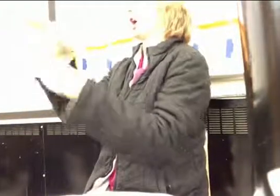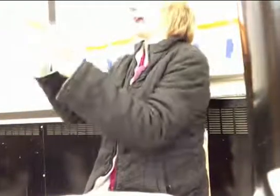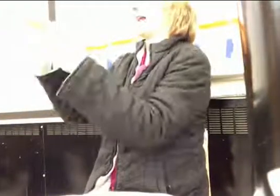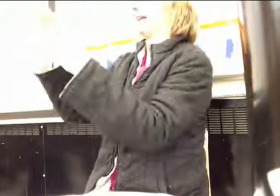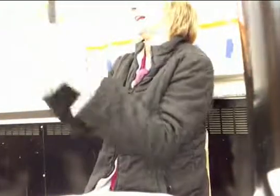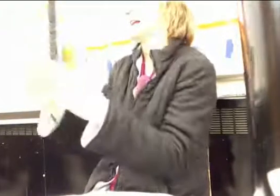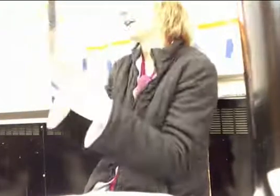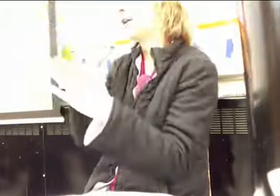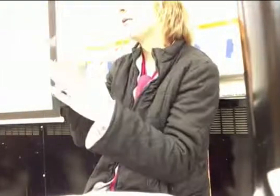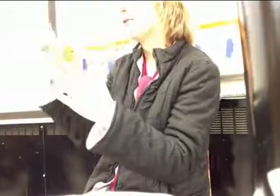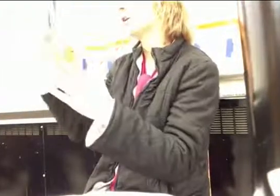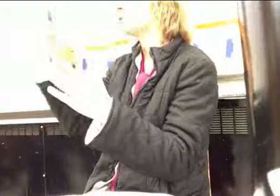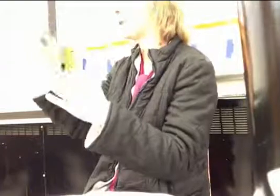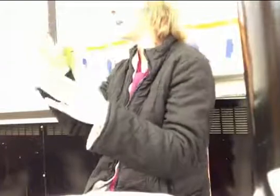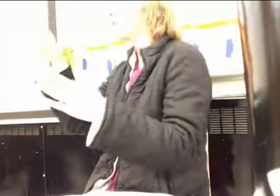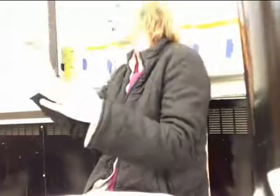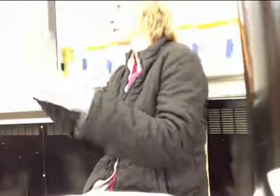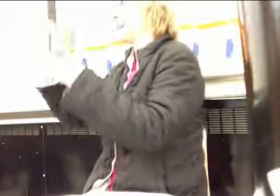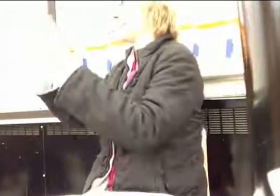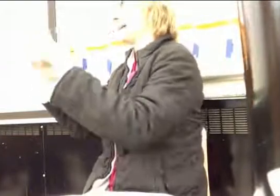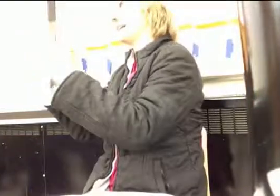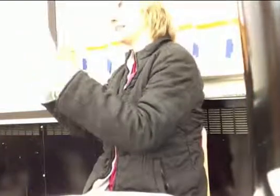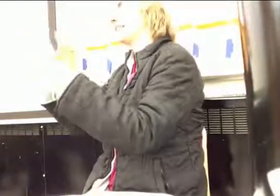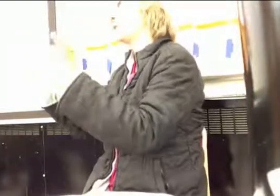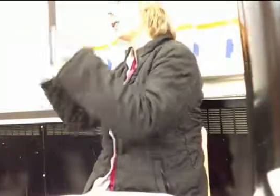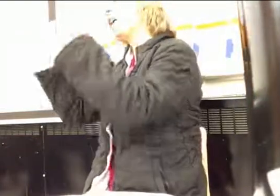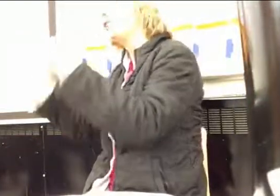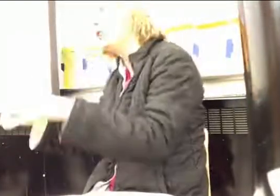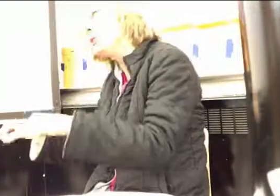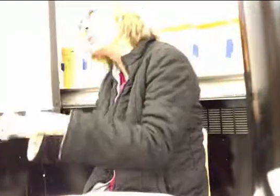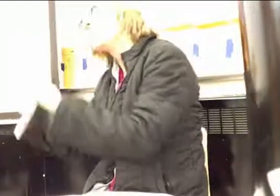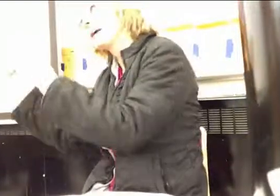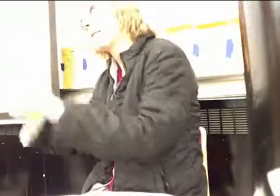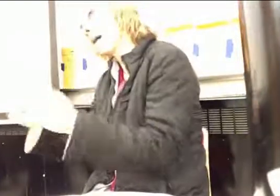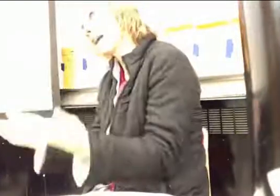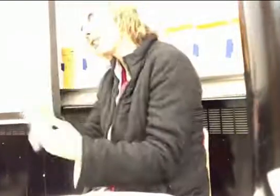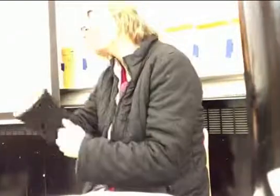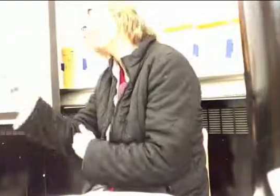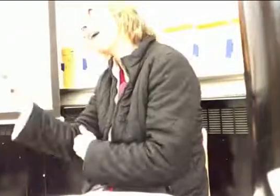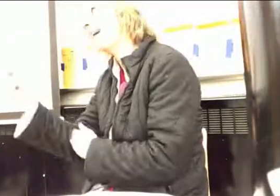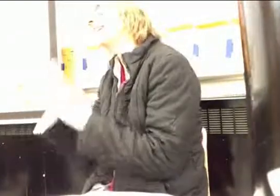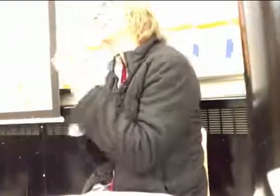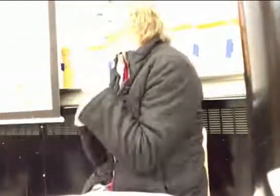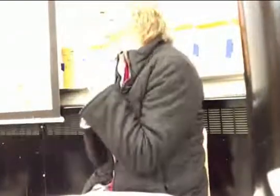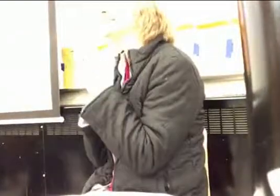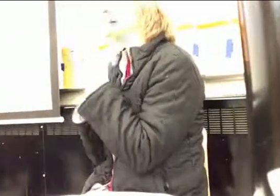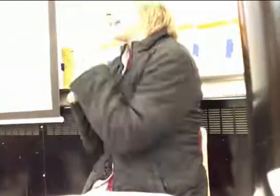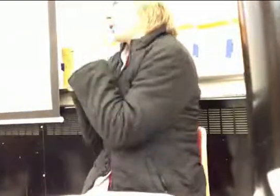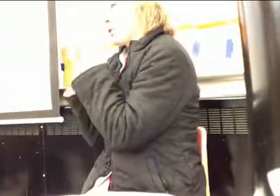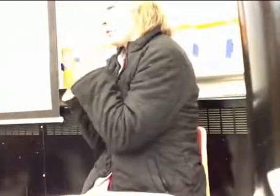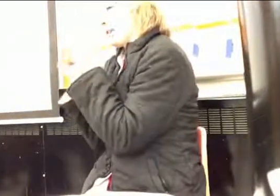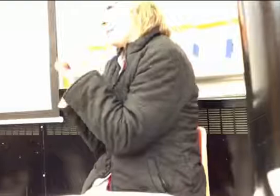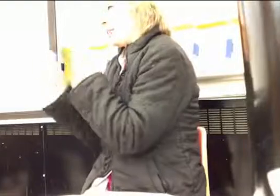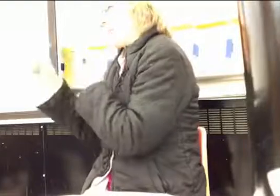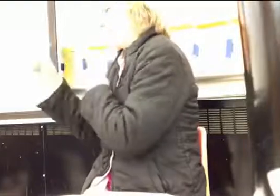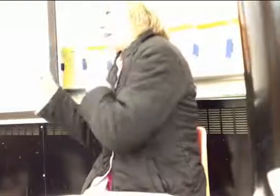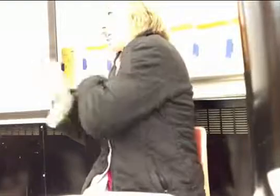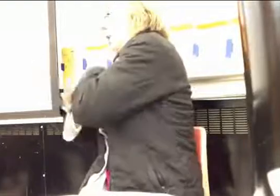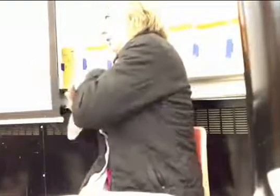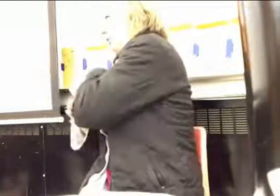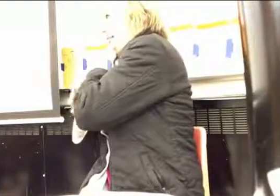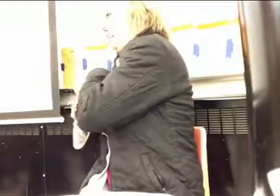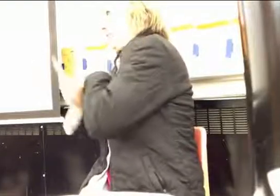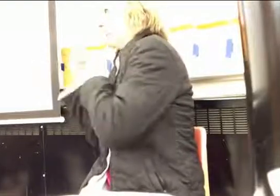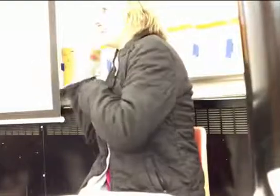the 2030 Winter Olympics. So Olympics might be coming back. It is a pretty close race with one other country, so we'll see what